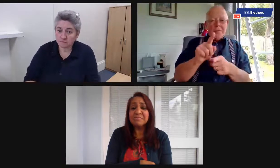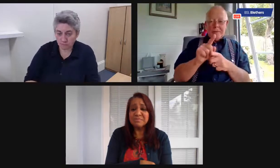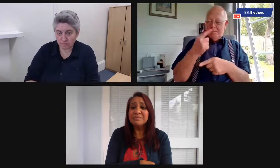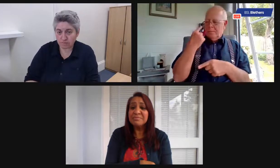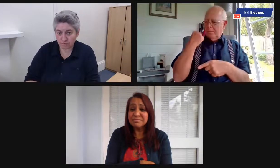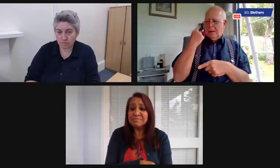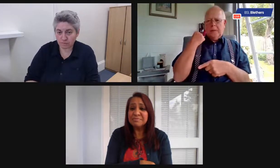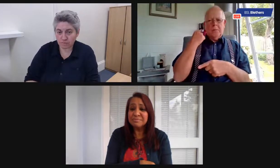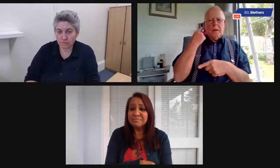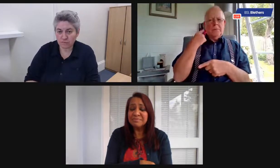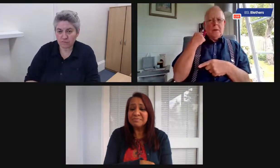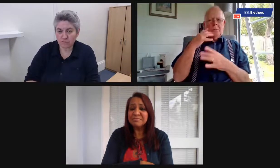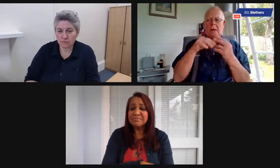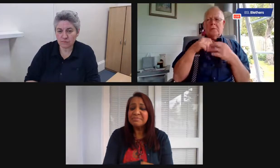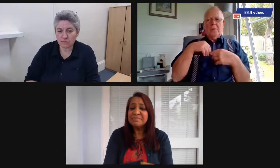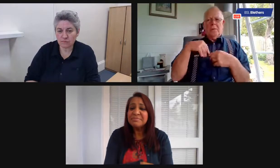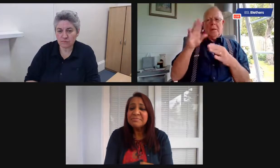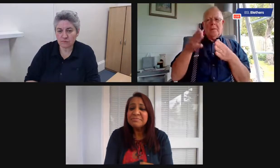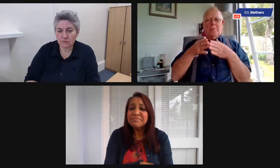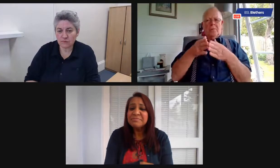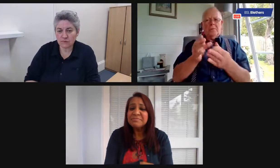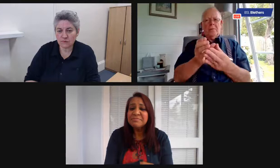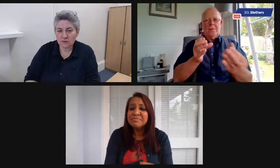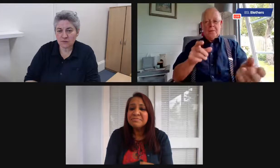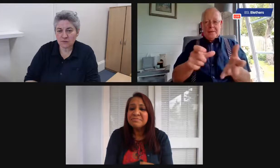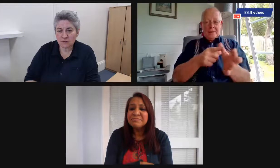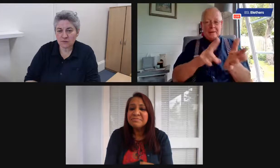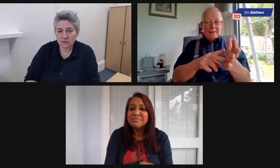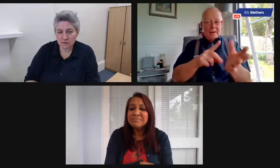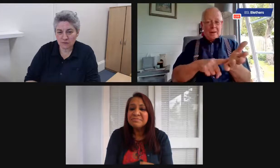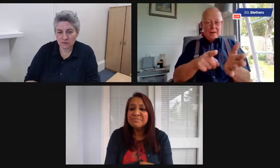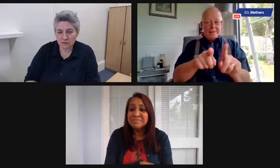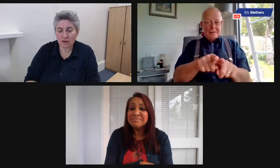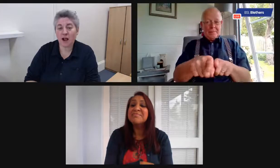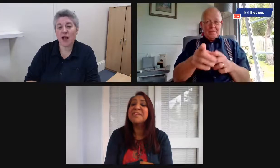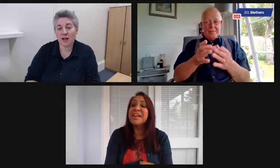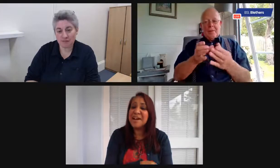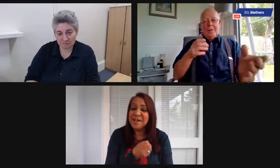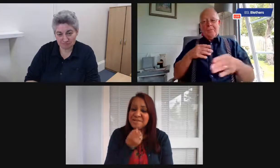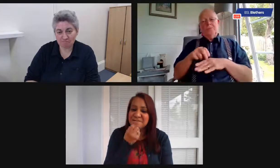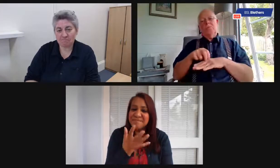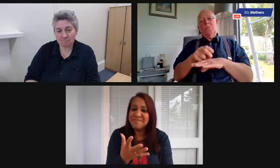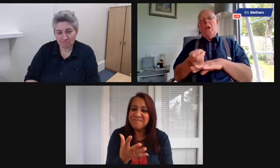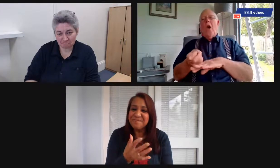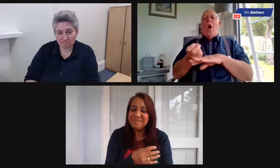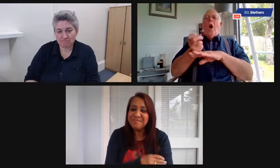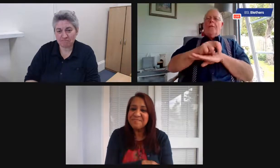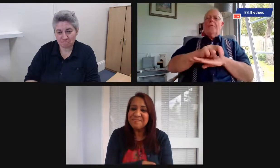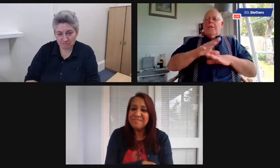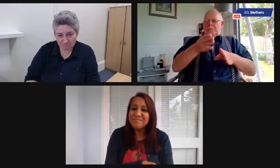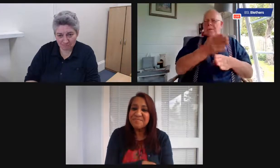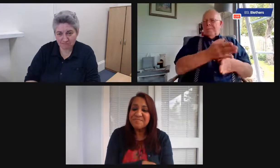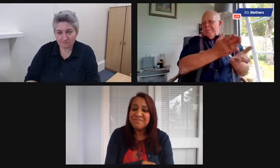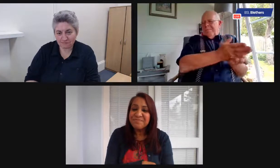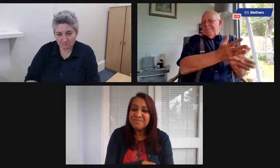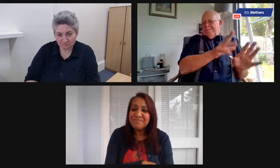I just go back to what Manjeet was saying about walking, you know, and I've been on a canal